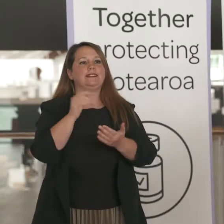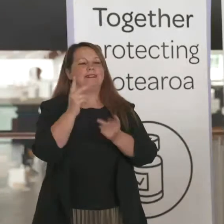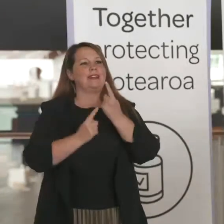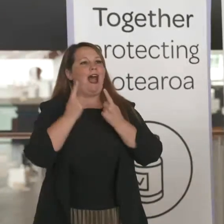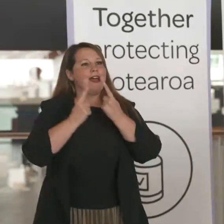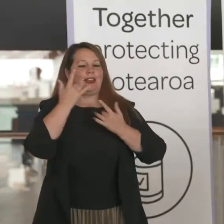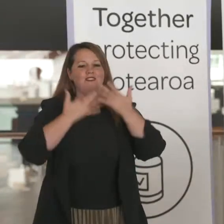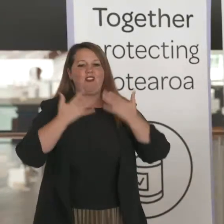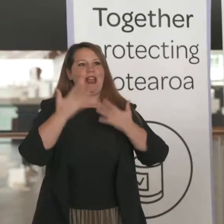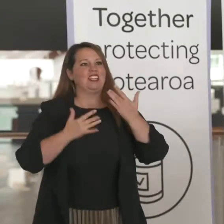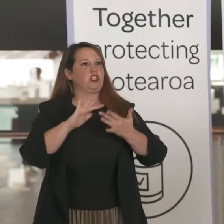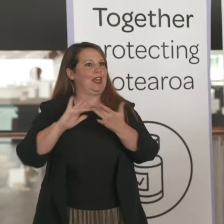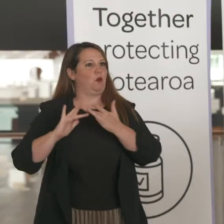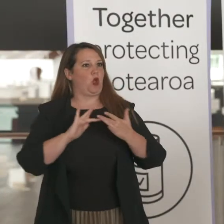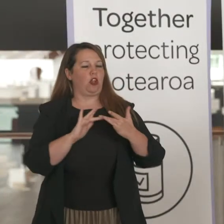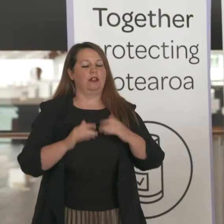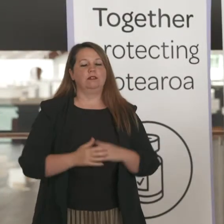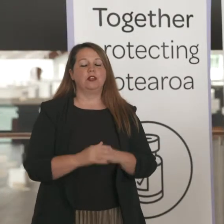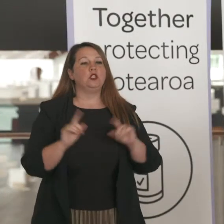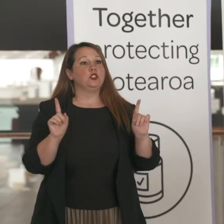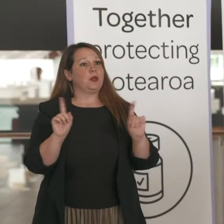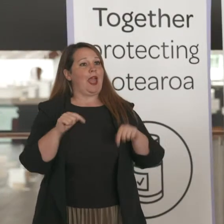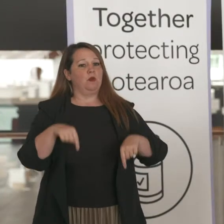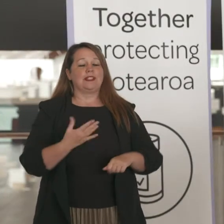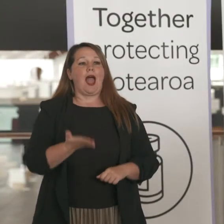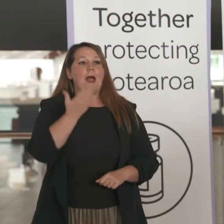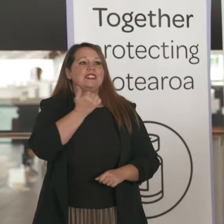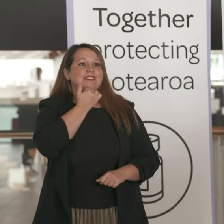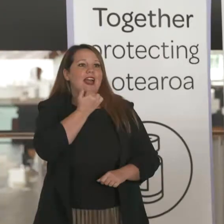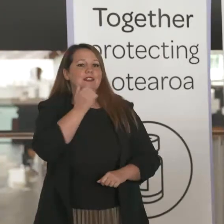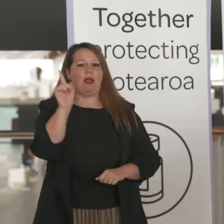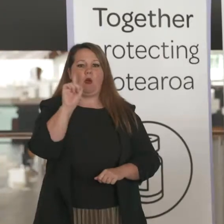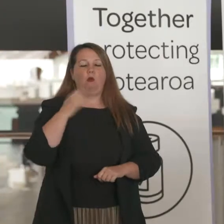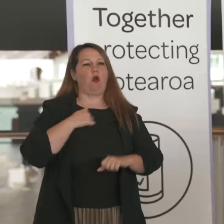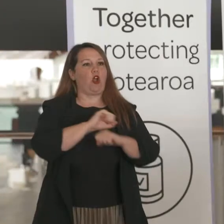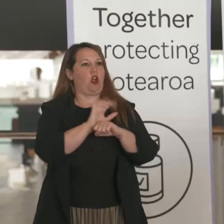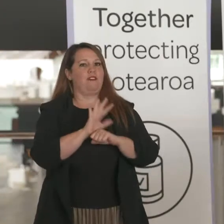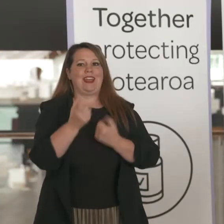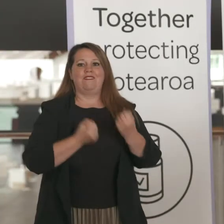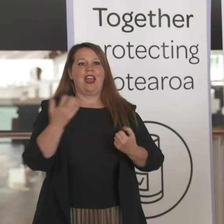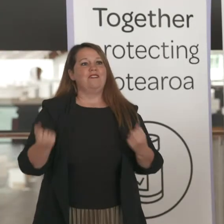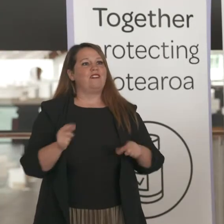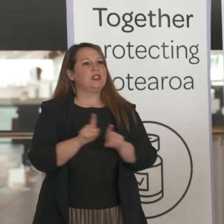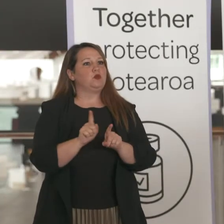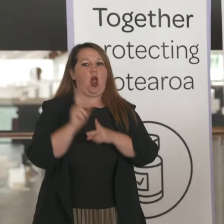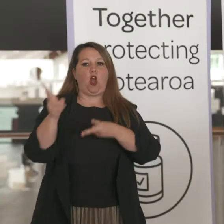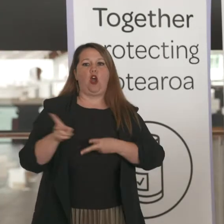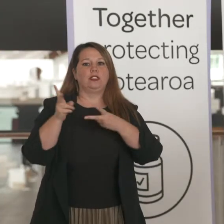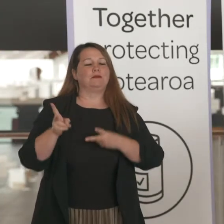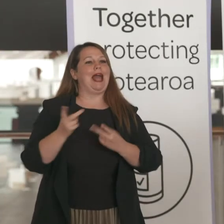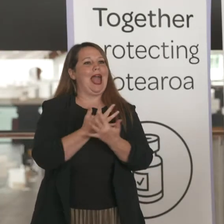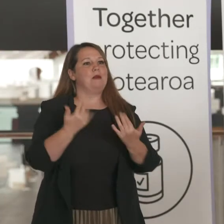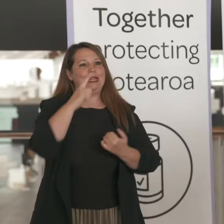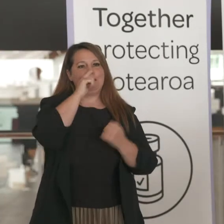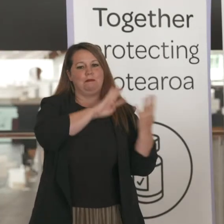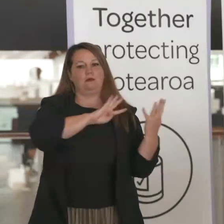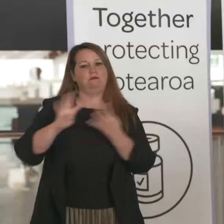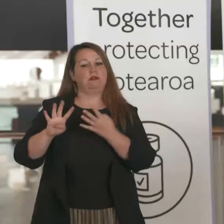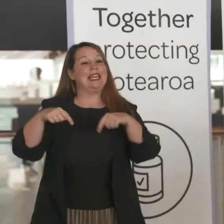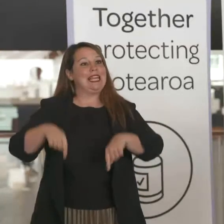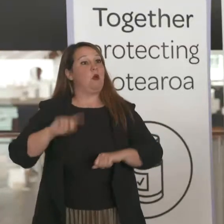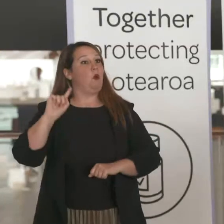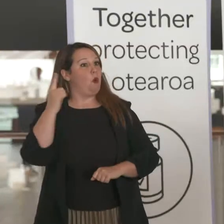Today, we will provide the usual update on case numbers and hospitalisations, both here in Auckland and across